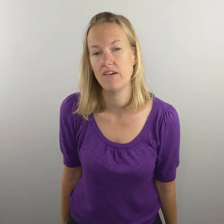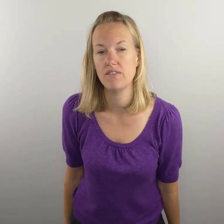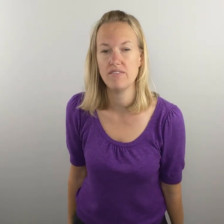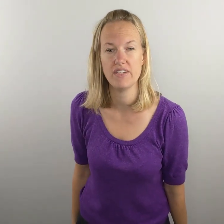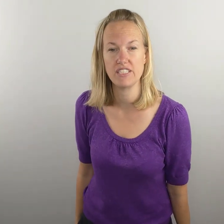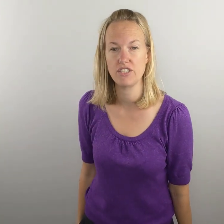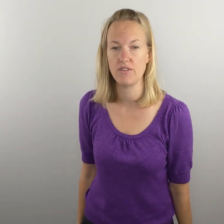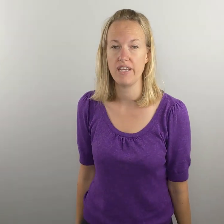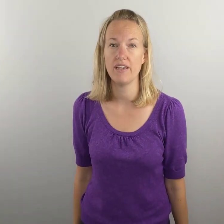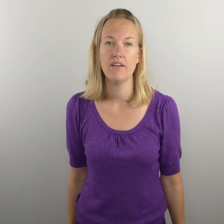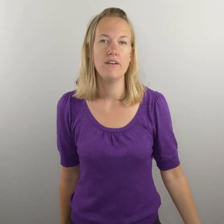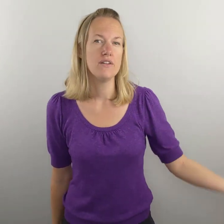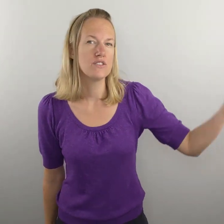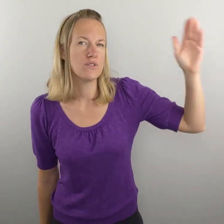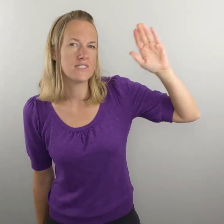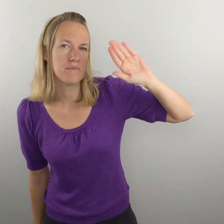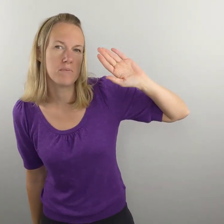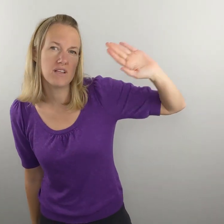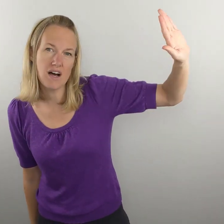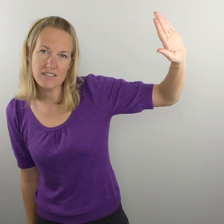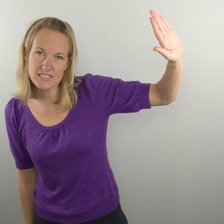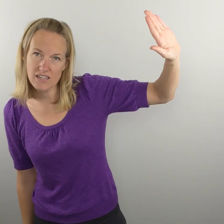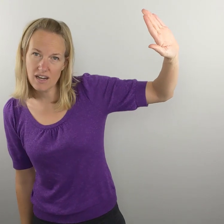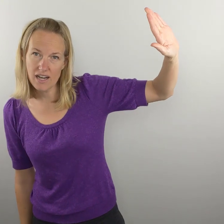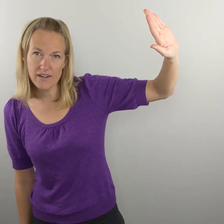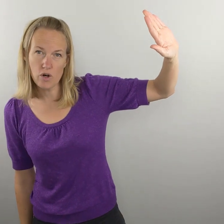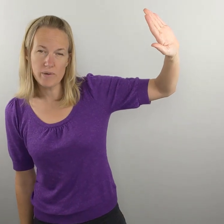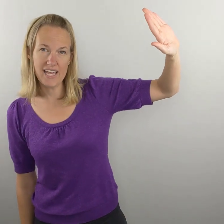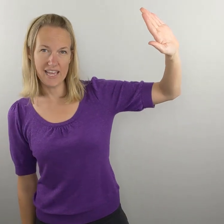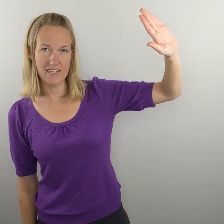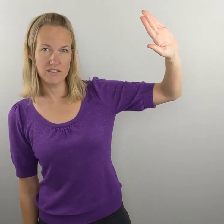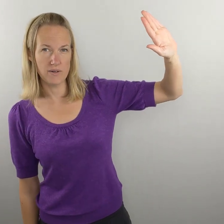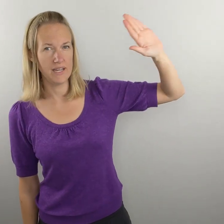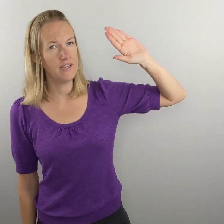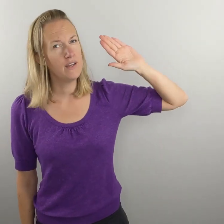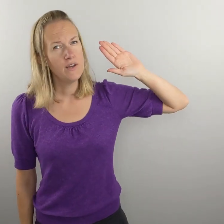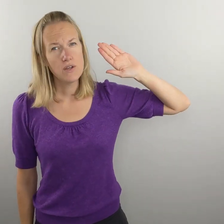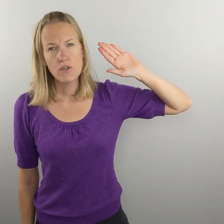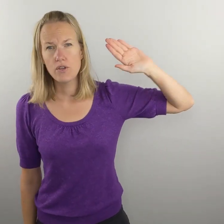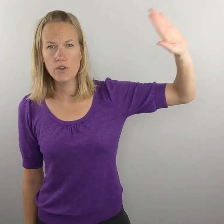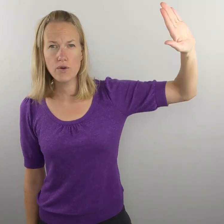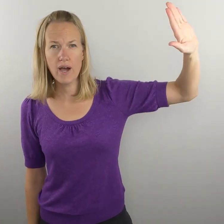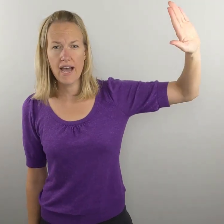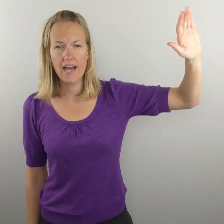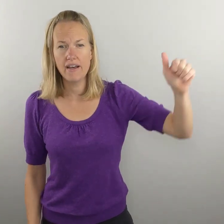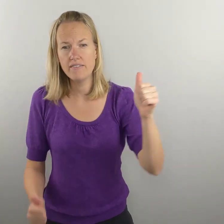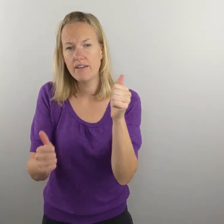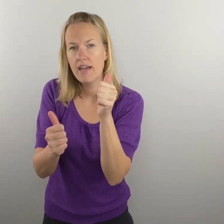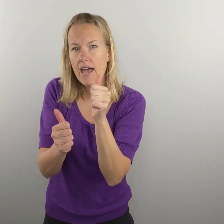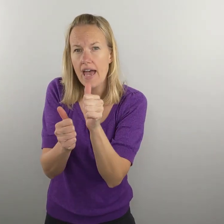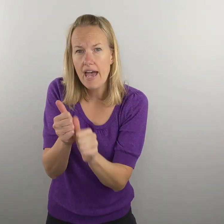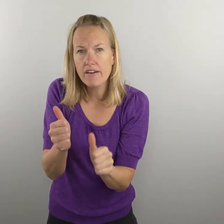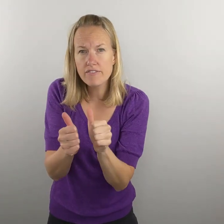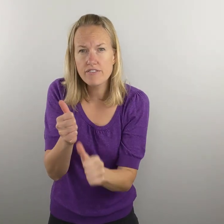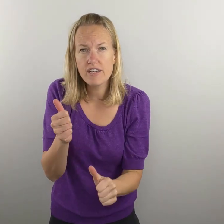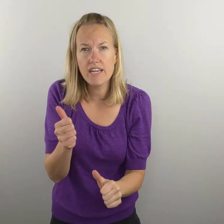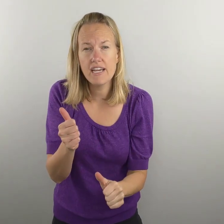every victory. So when something belongs to God, open hand, right? You have every, and